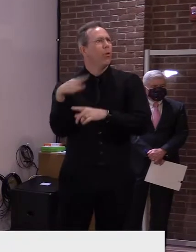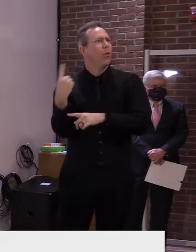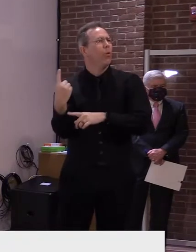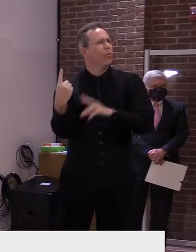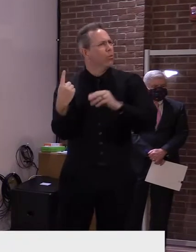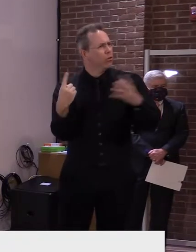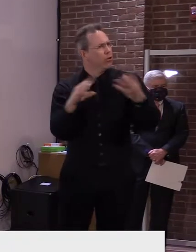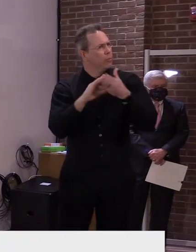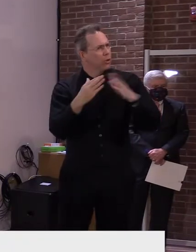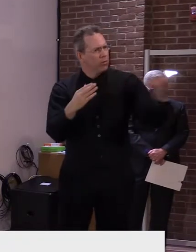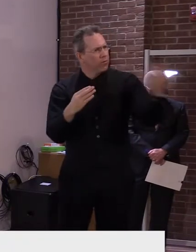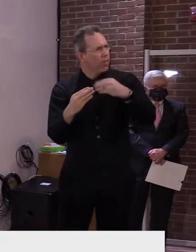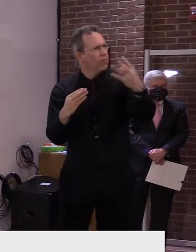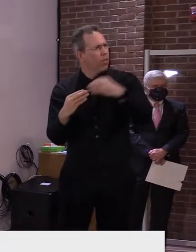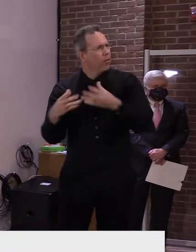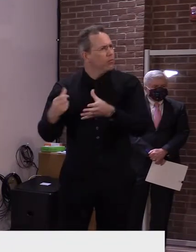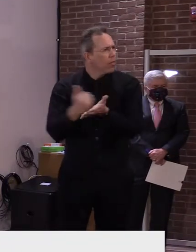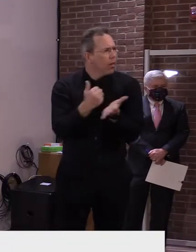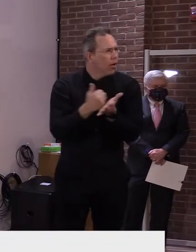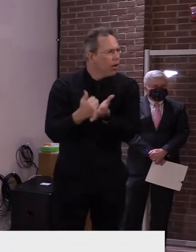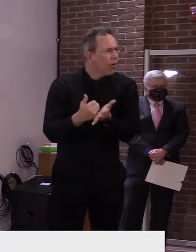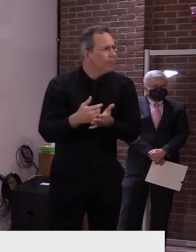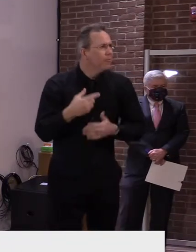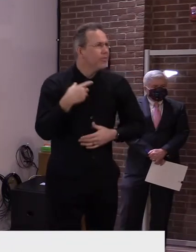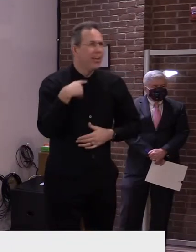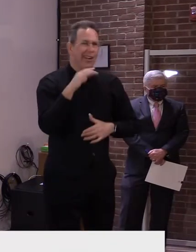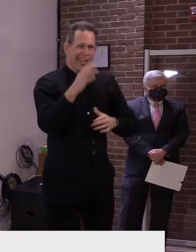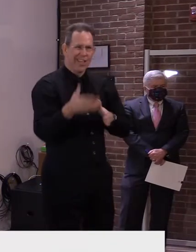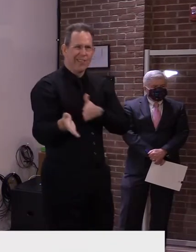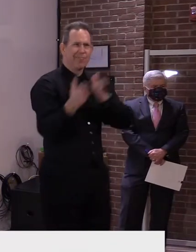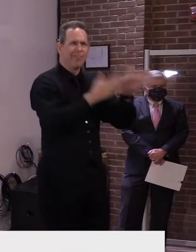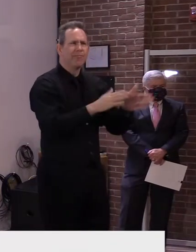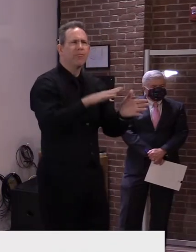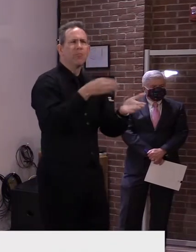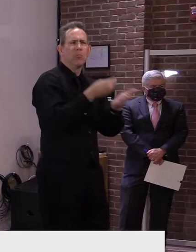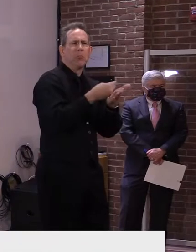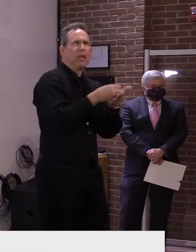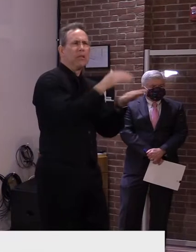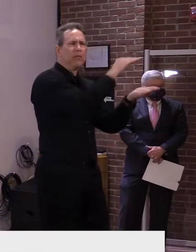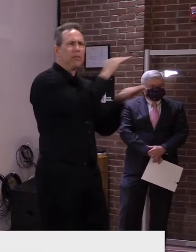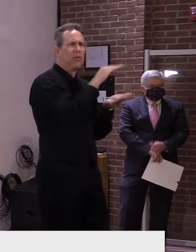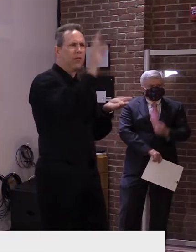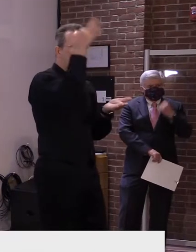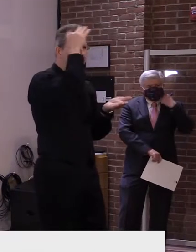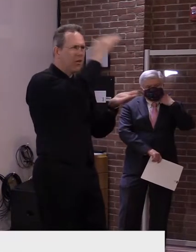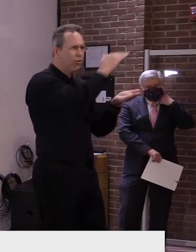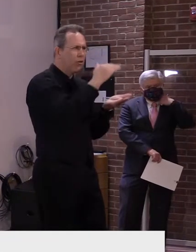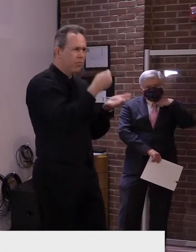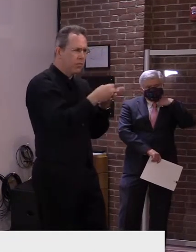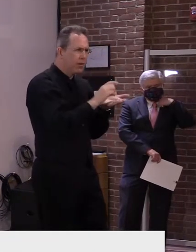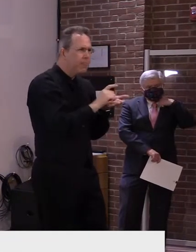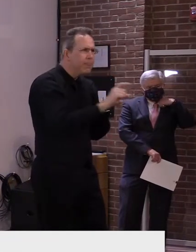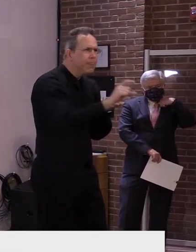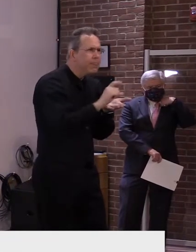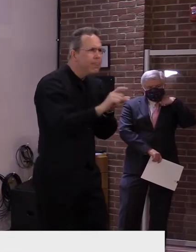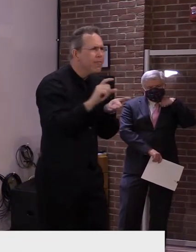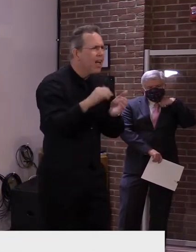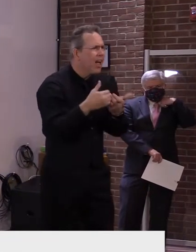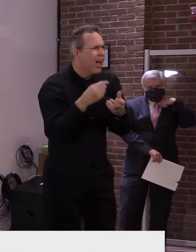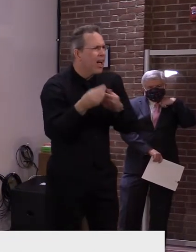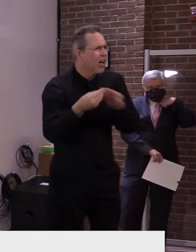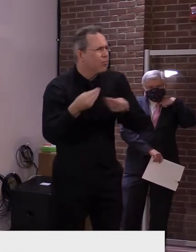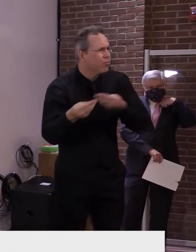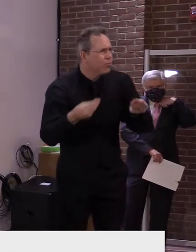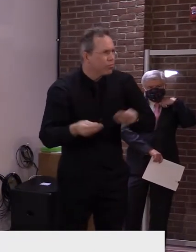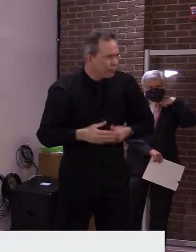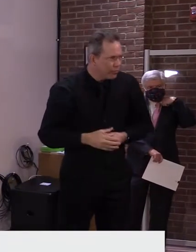towards how we'll pay for recovery efforts, I'll now provide some information on the significant federal dollars that both districts and the state agency will